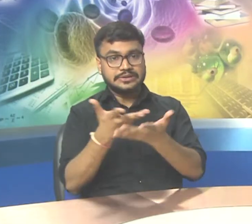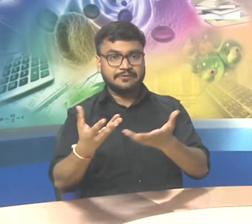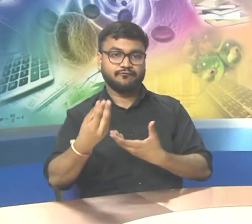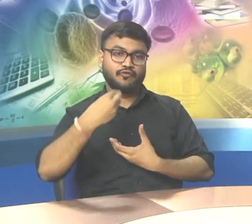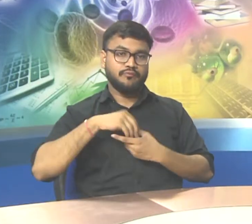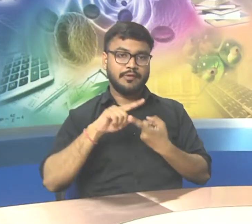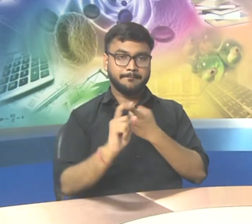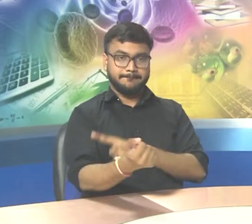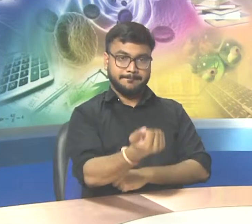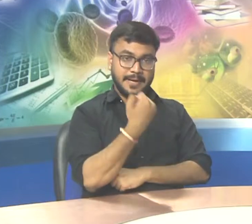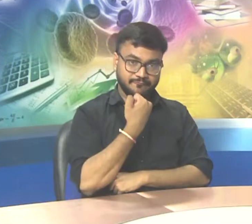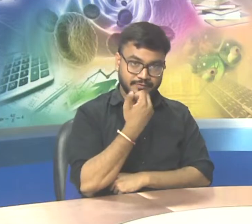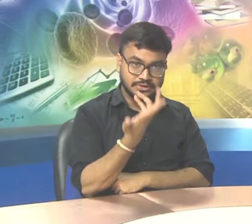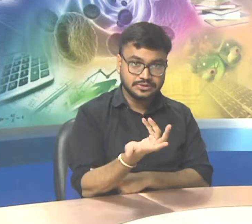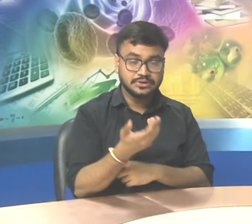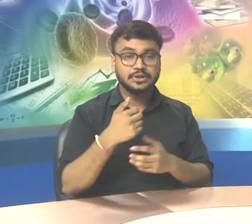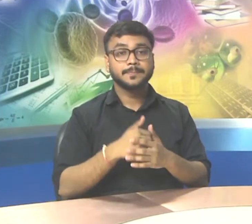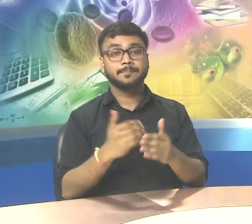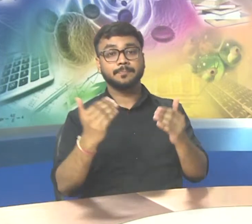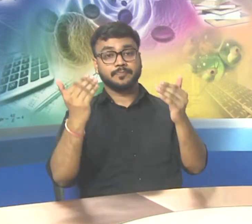Functions of carbohydrate.